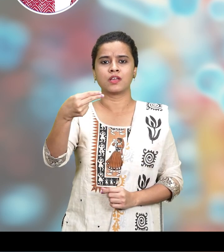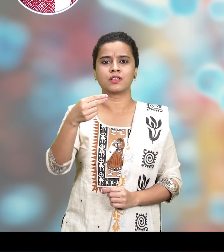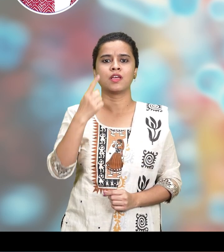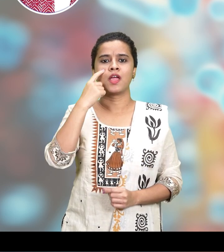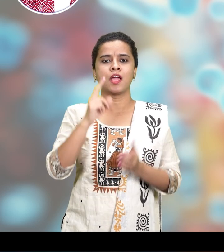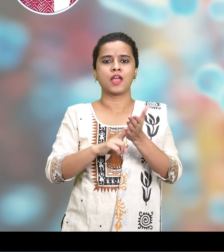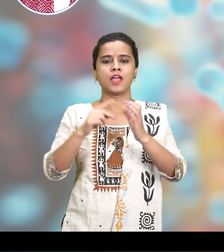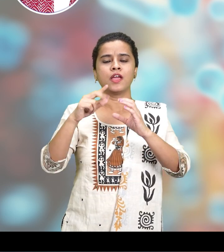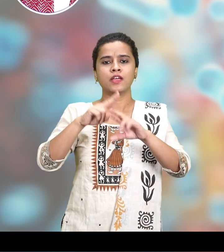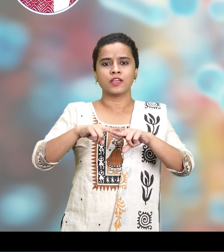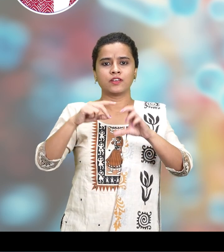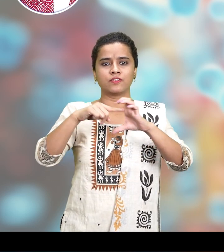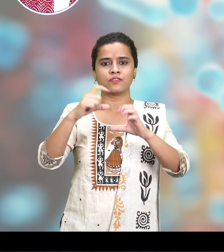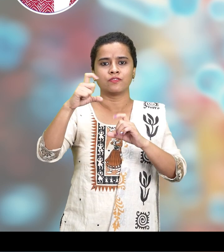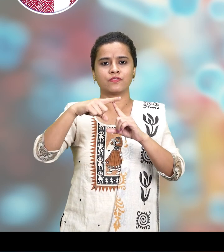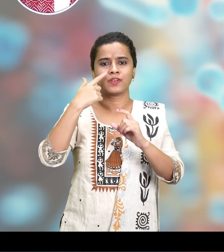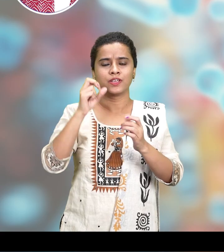infectious diseases.